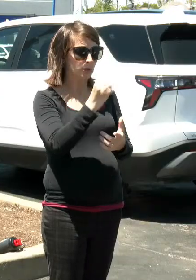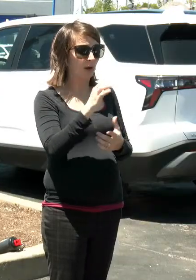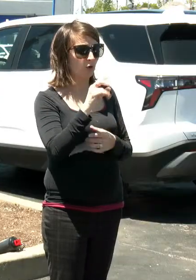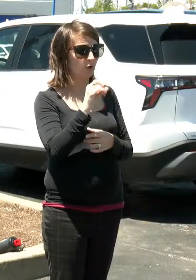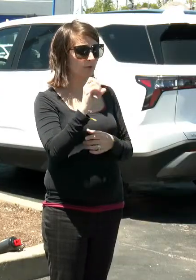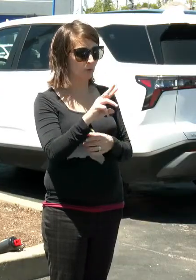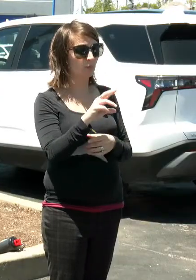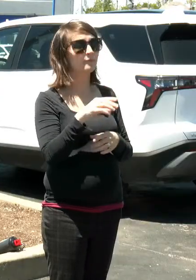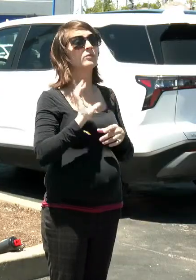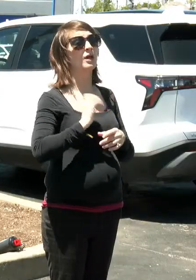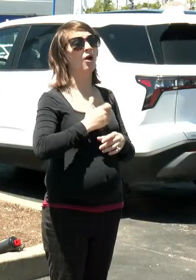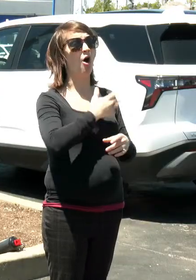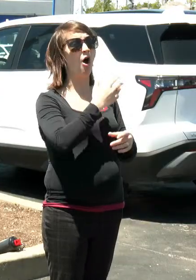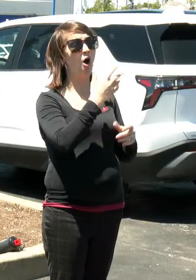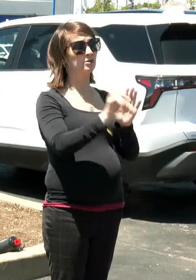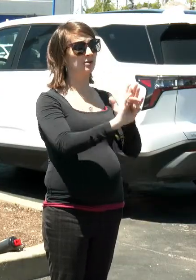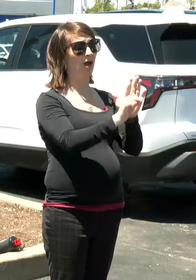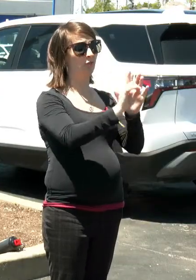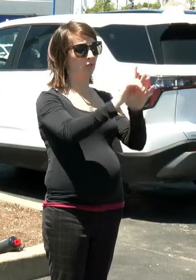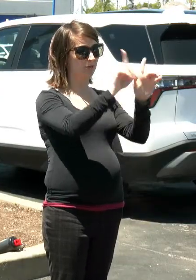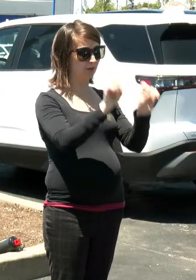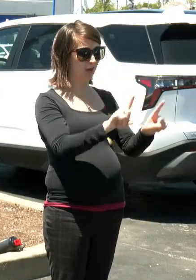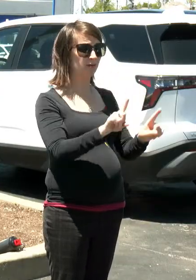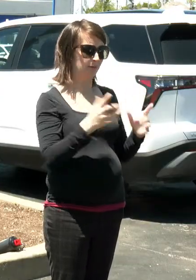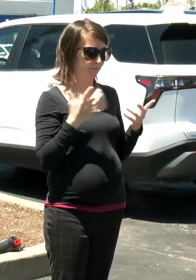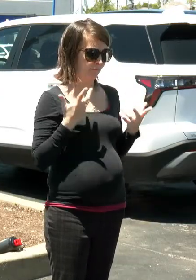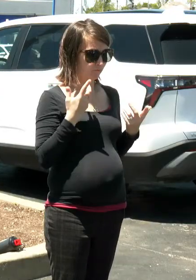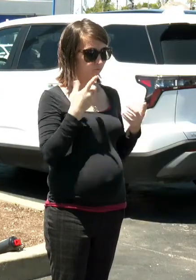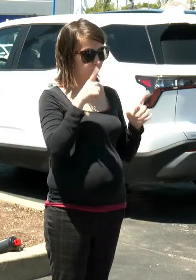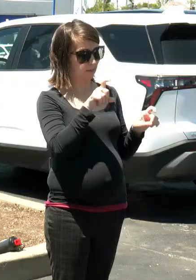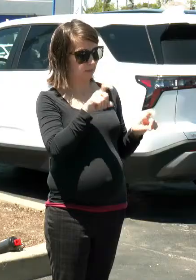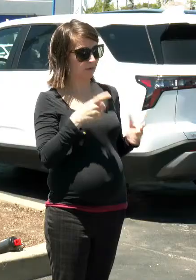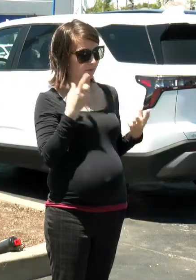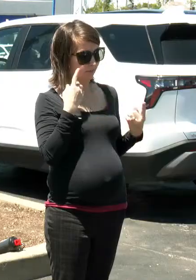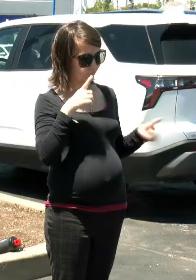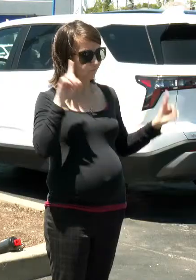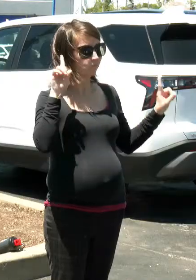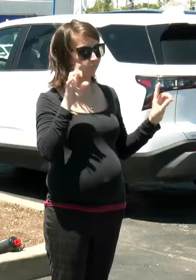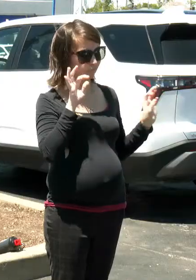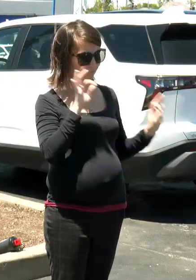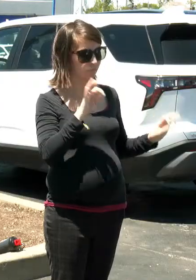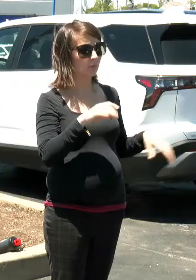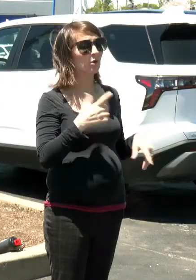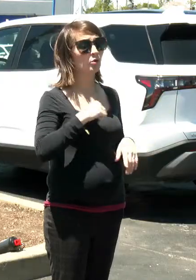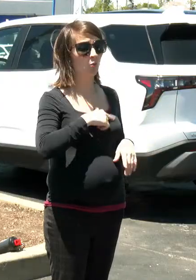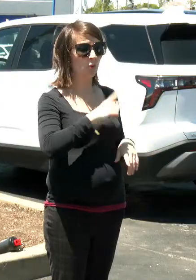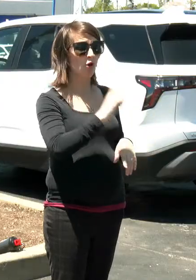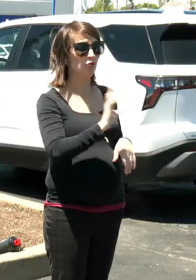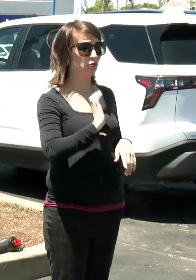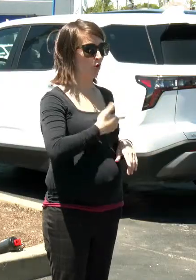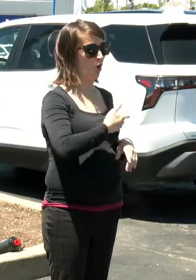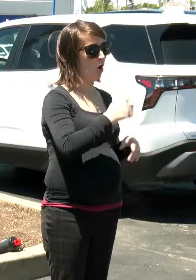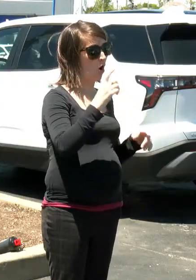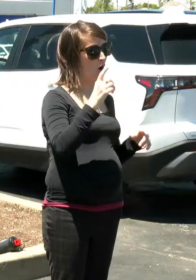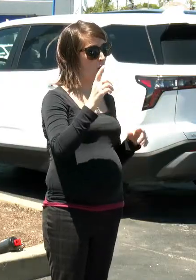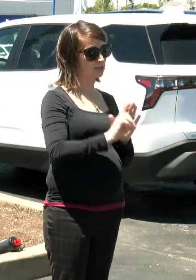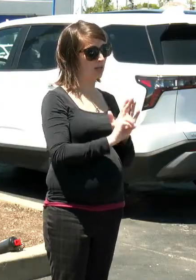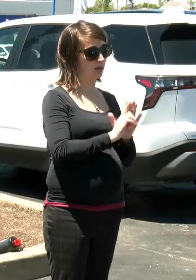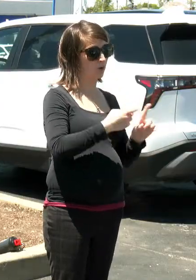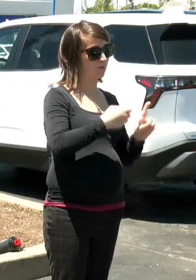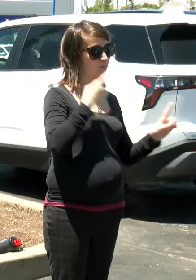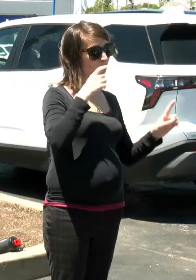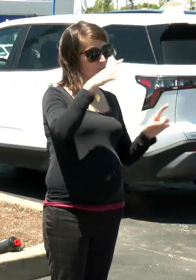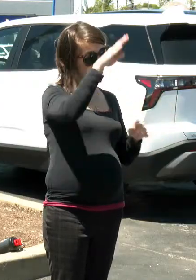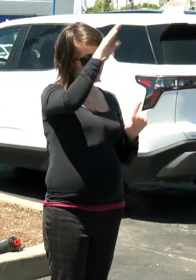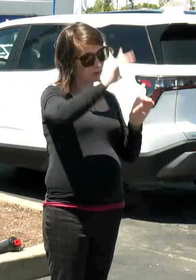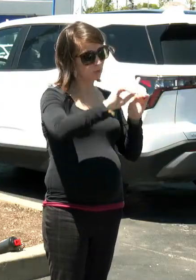successful. We are confident in our ability to issue the siren from the fire department and from the backup